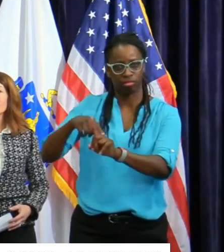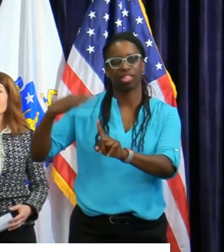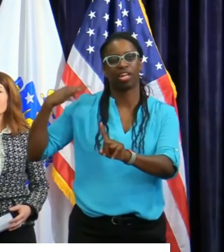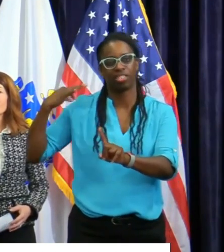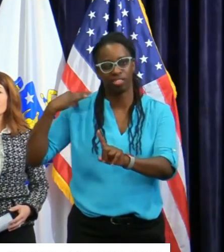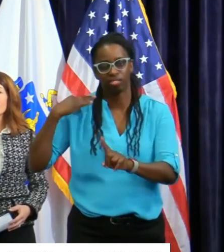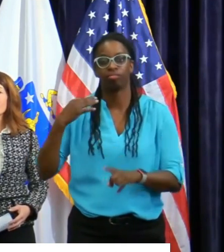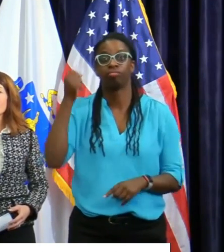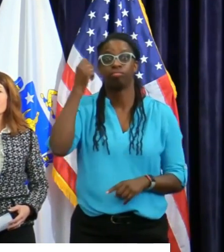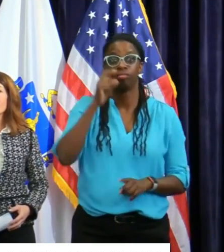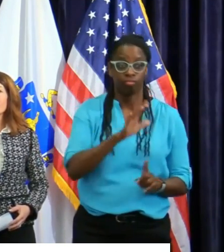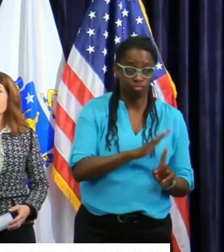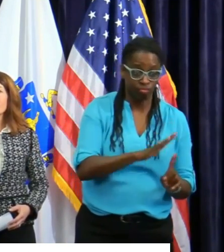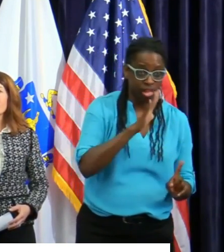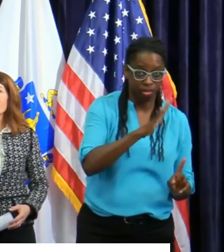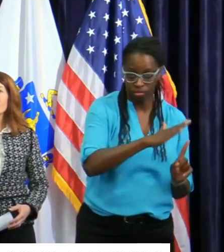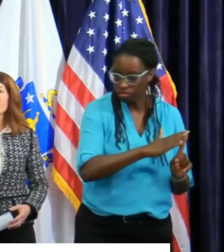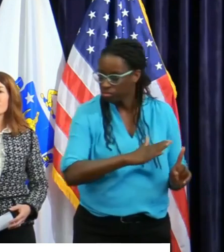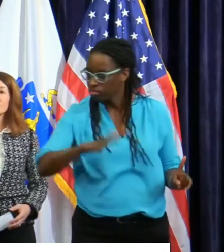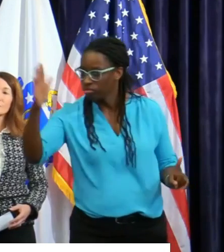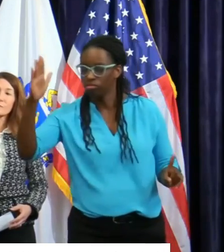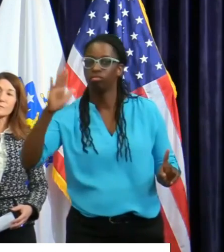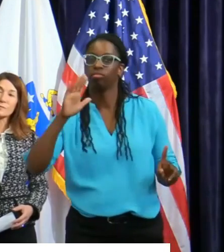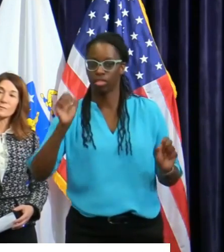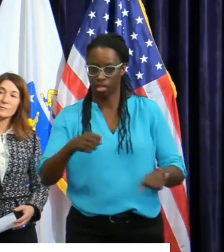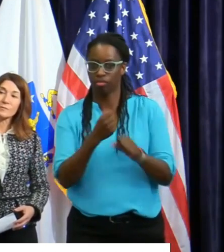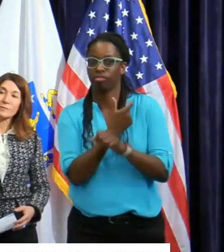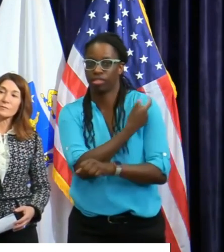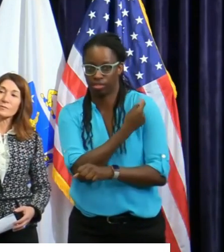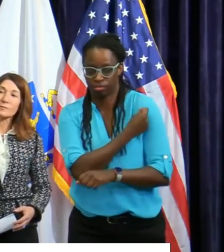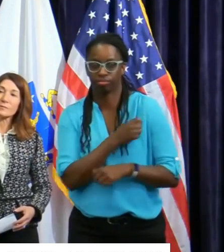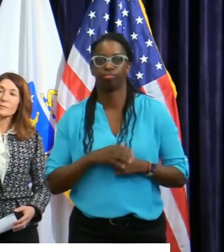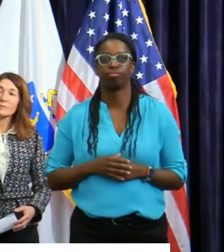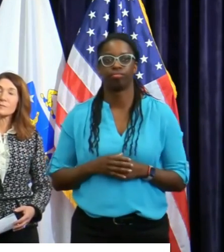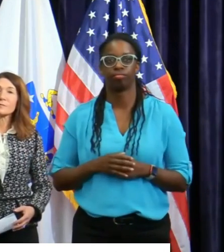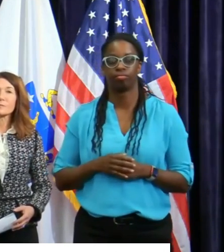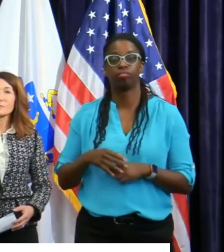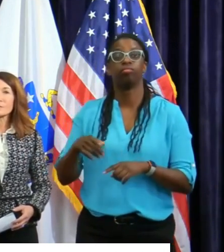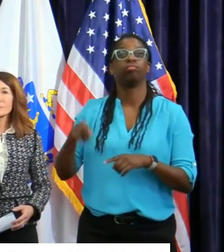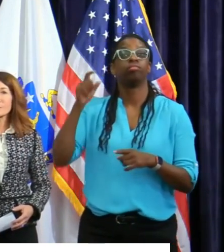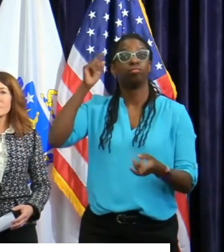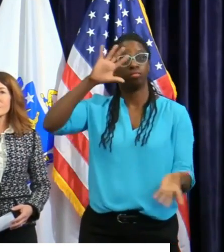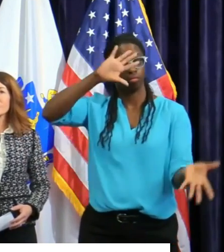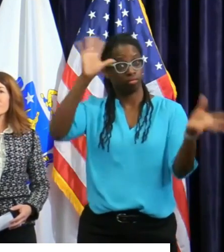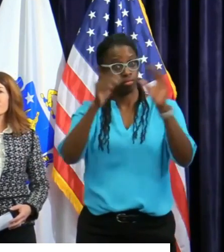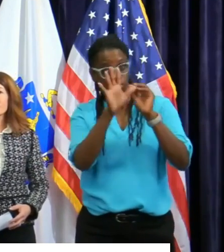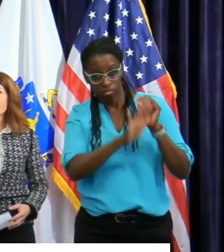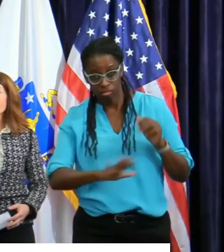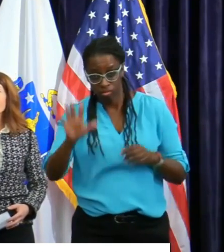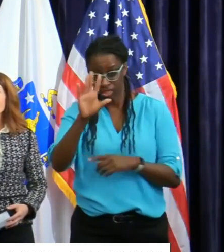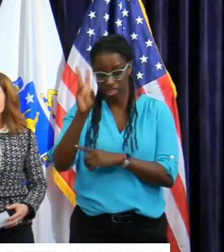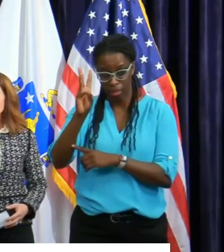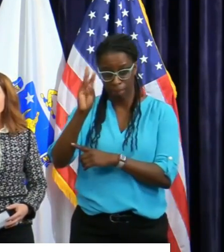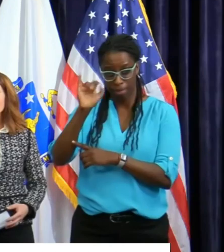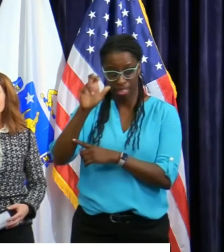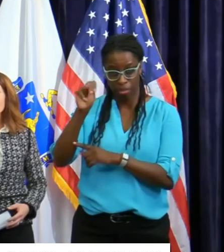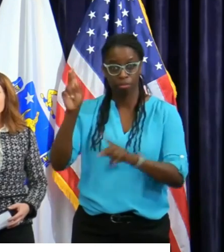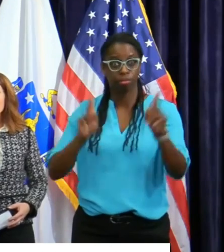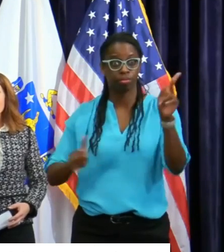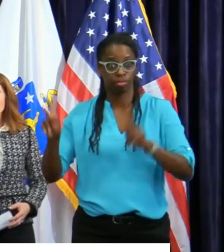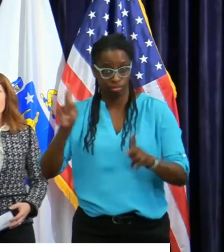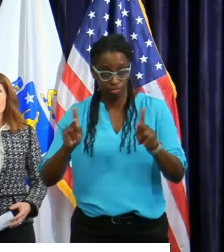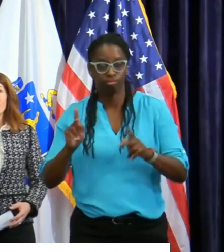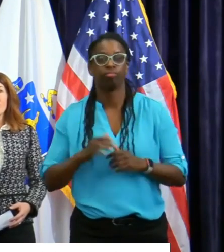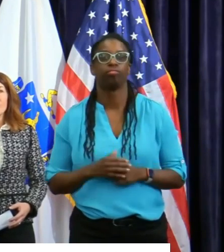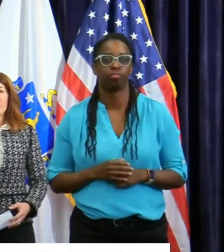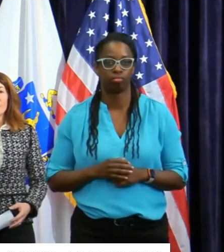now have at least one dose. That number overall is just over 6 million people. And unlike last year, those who are most at